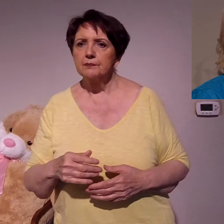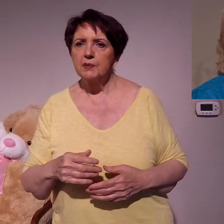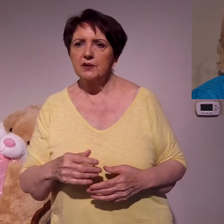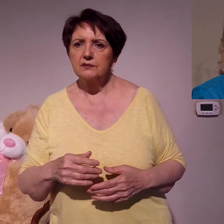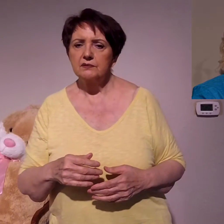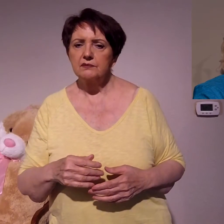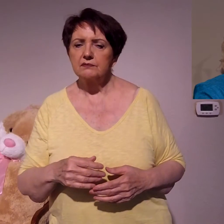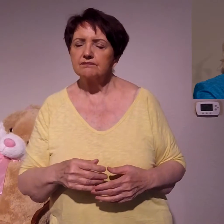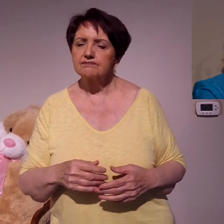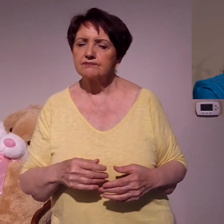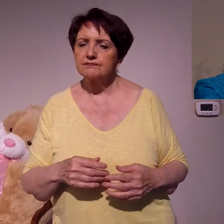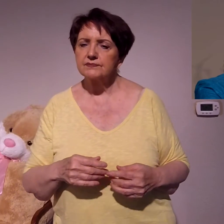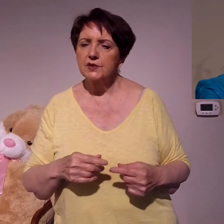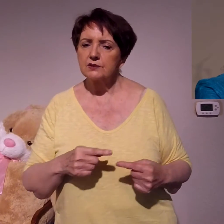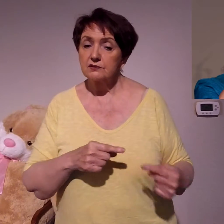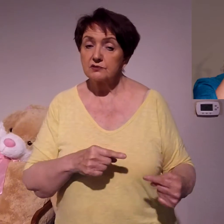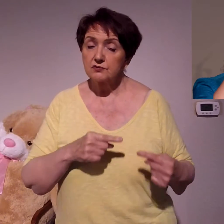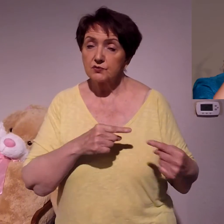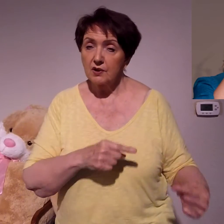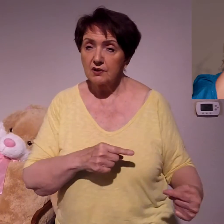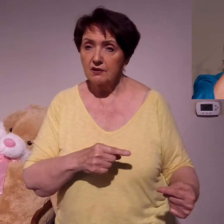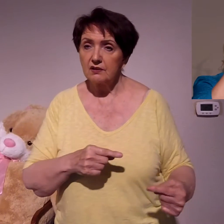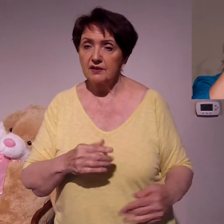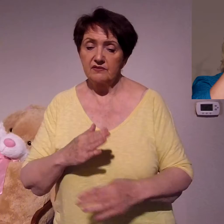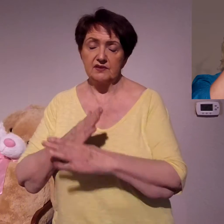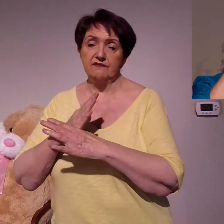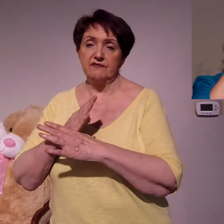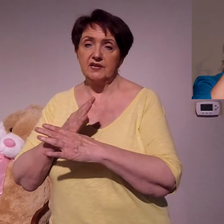and defense actually become the very,